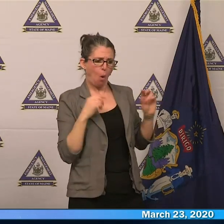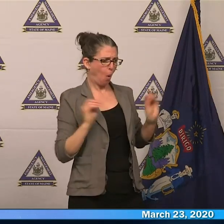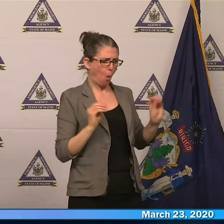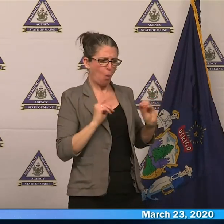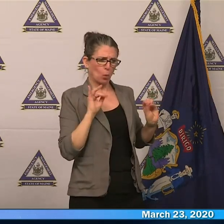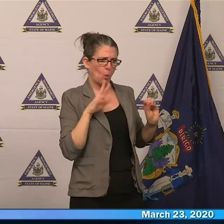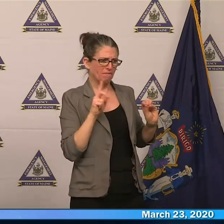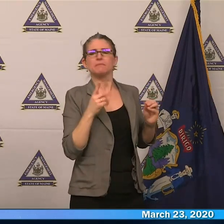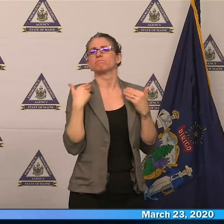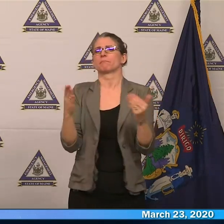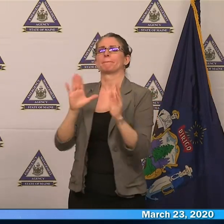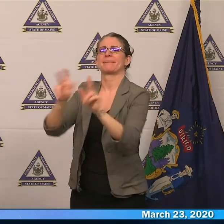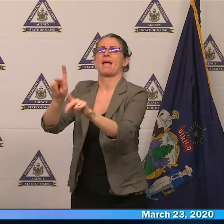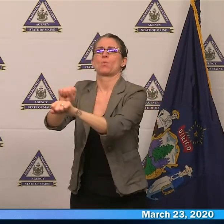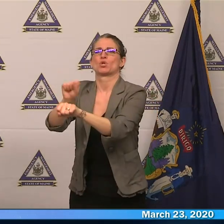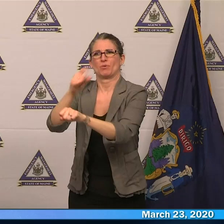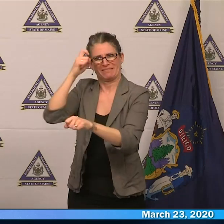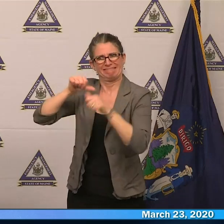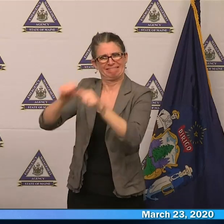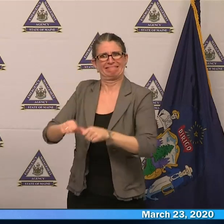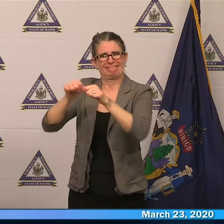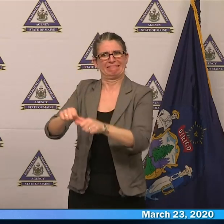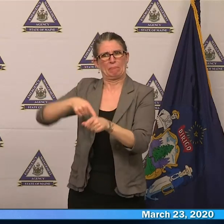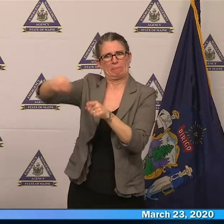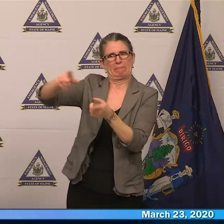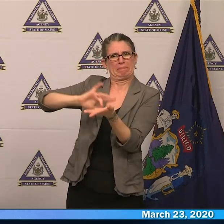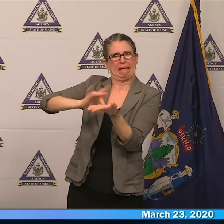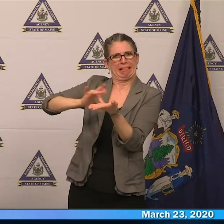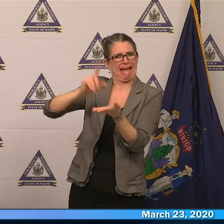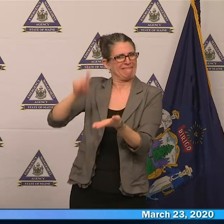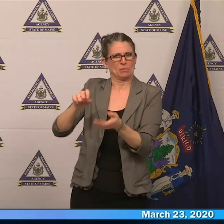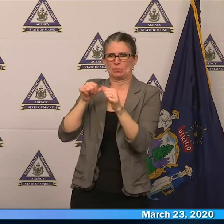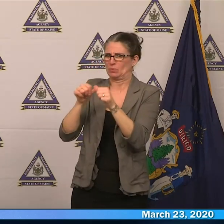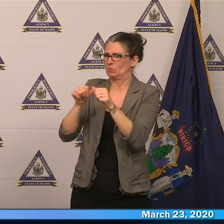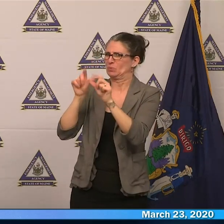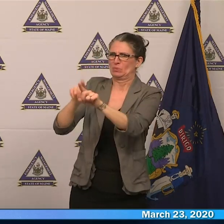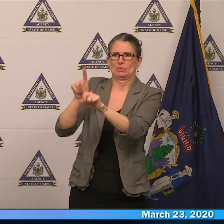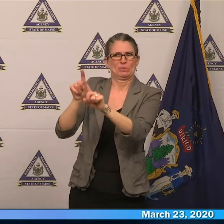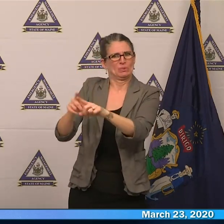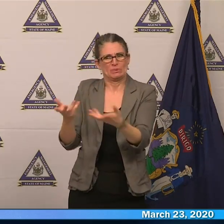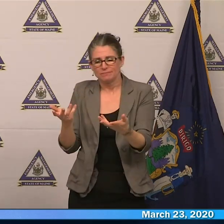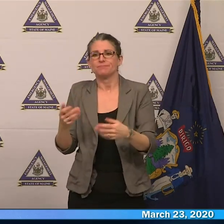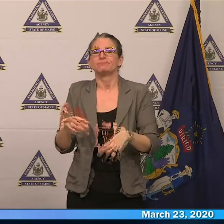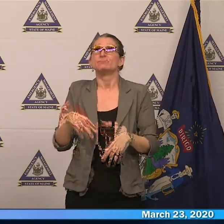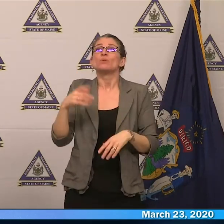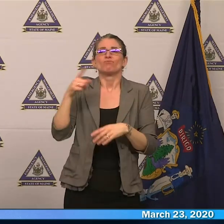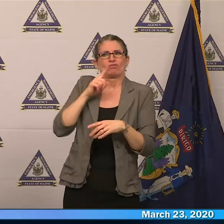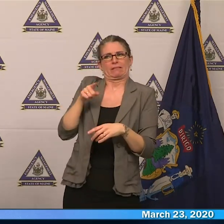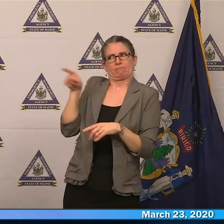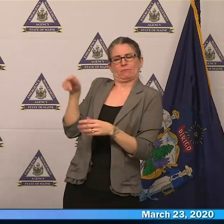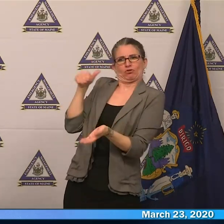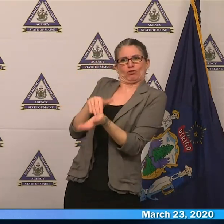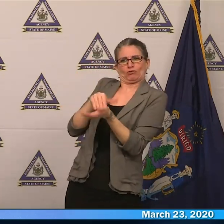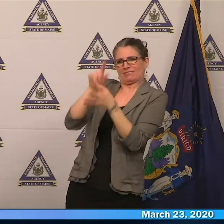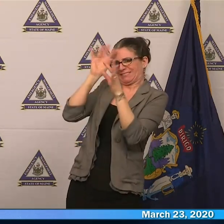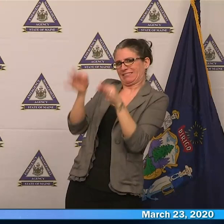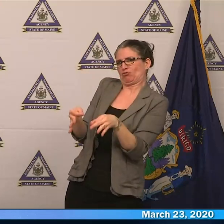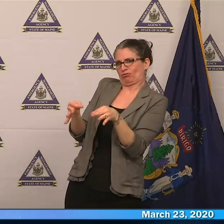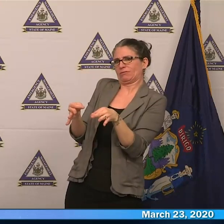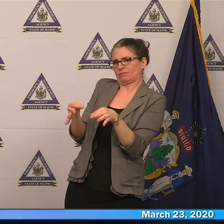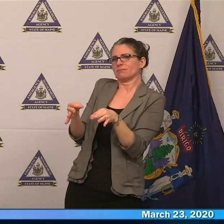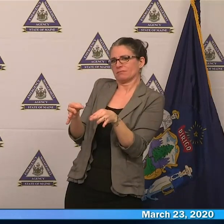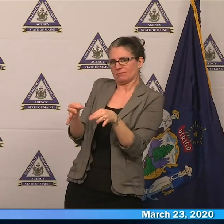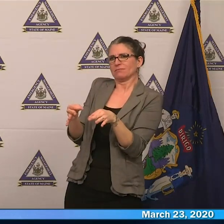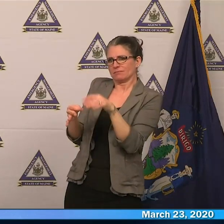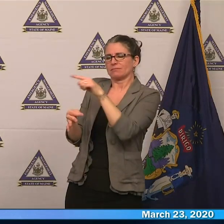on the order of tens of thousands per day, we believe that testing numbers will come up. But that being said, I want to acknowledge there are certain